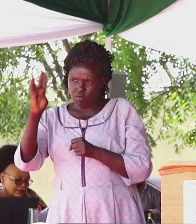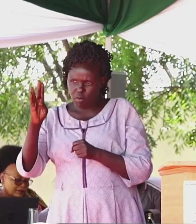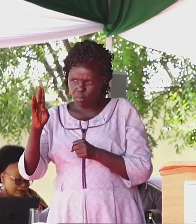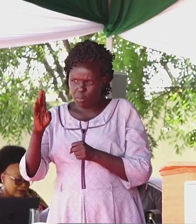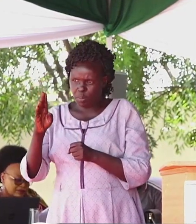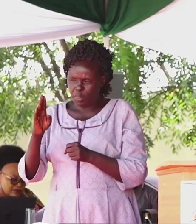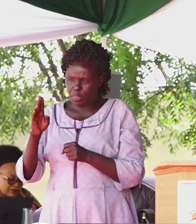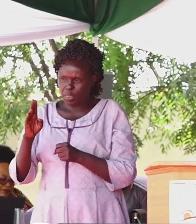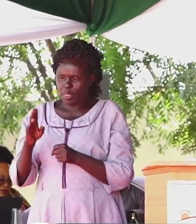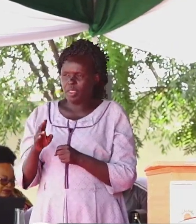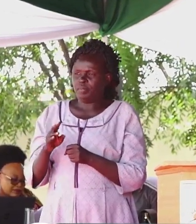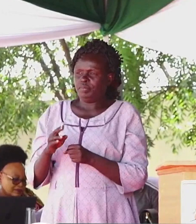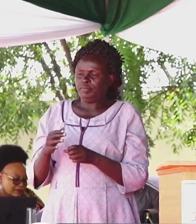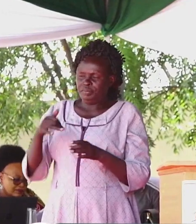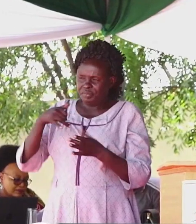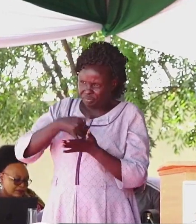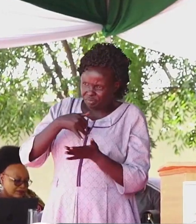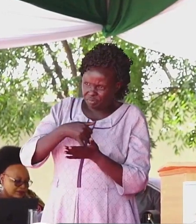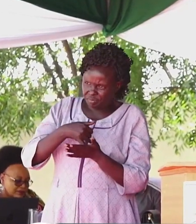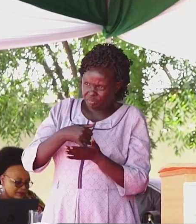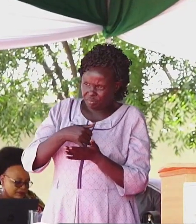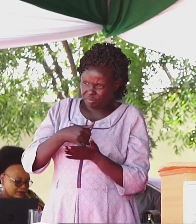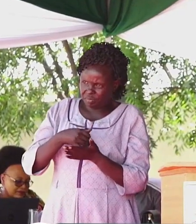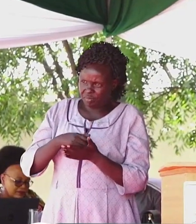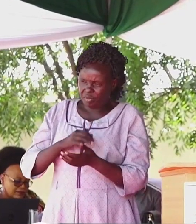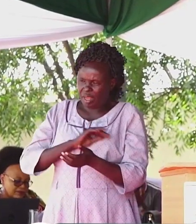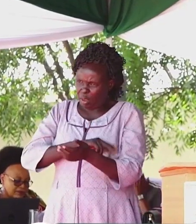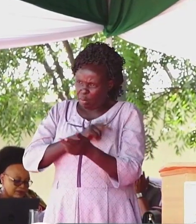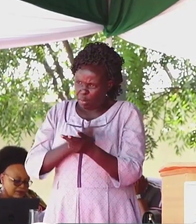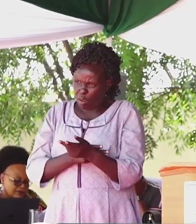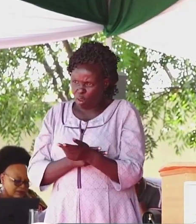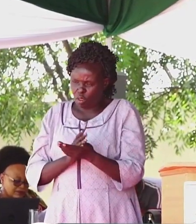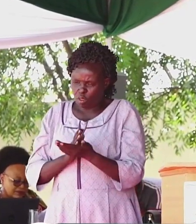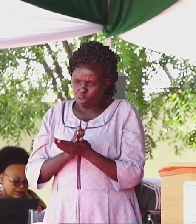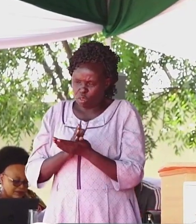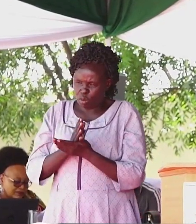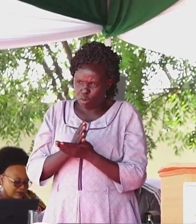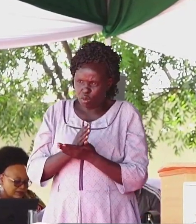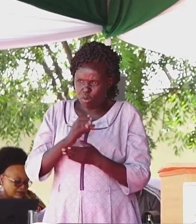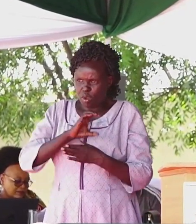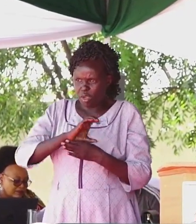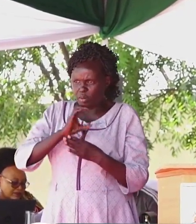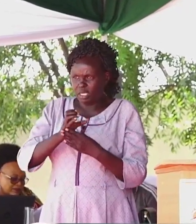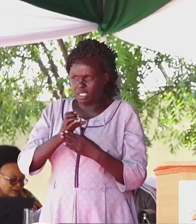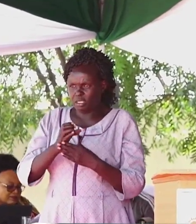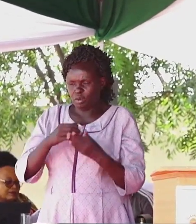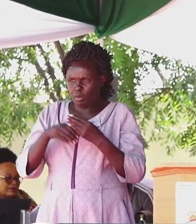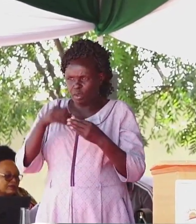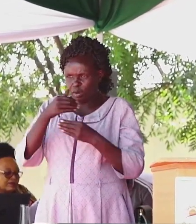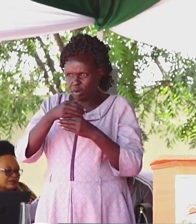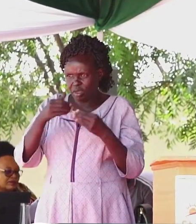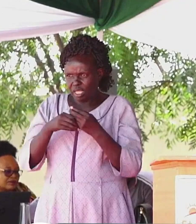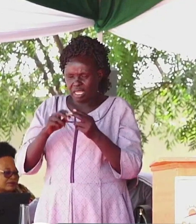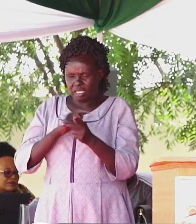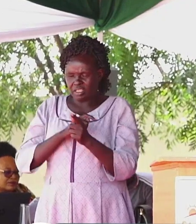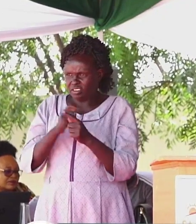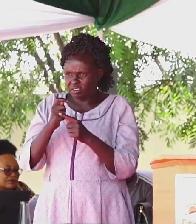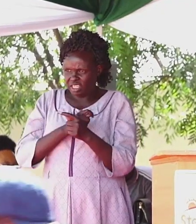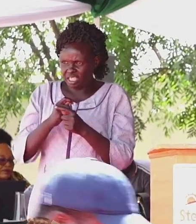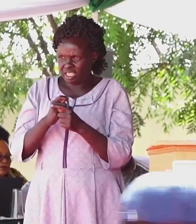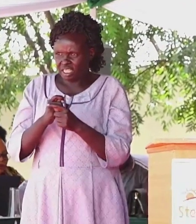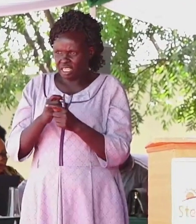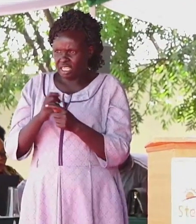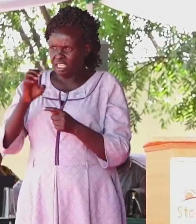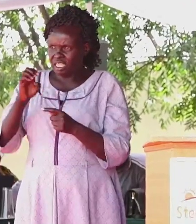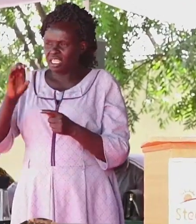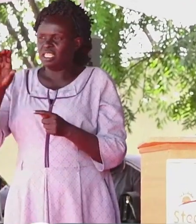reframing inclusivity, empower through capacity building and training the ECD working